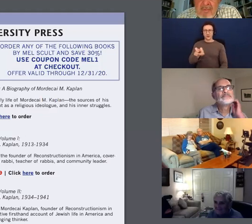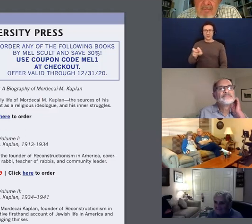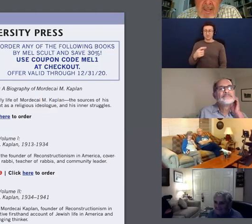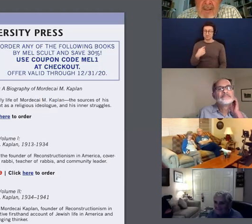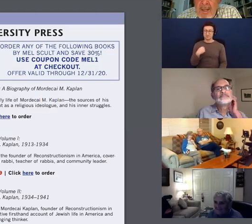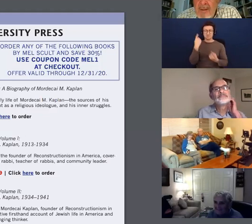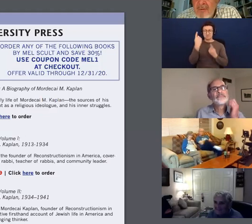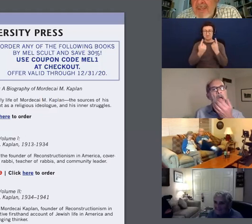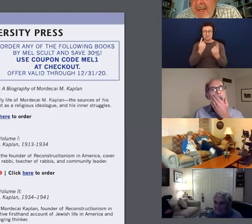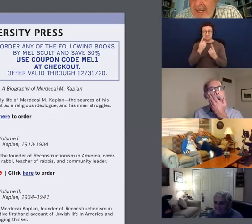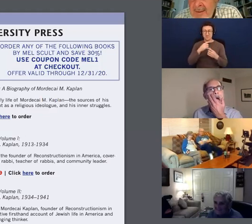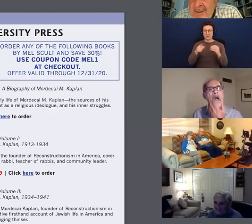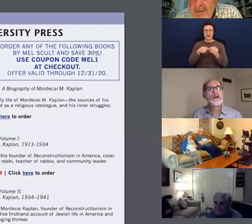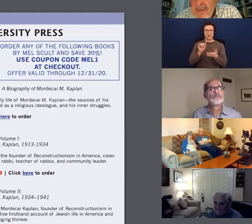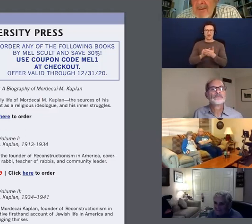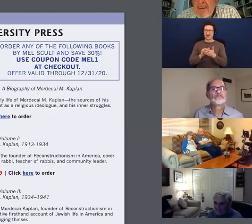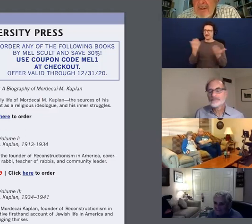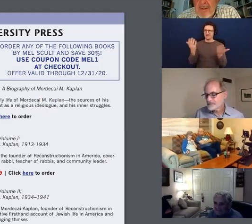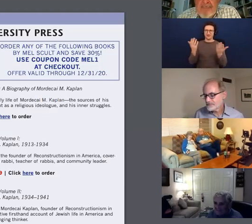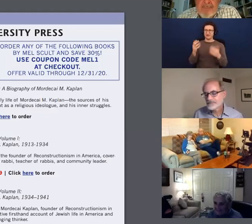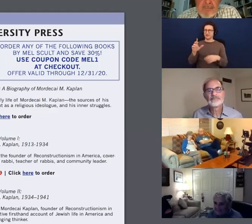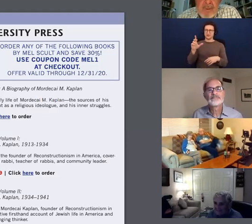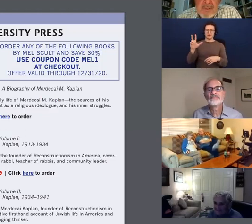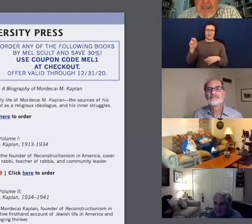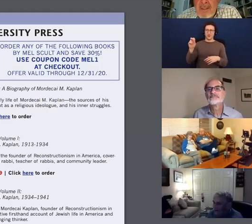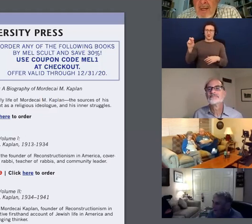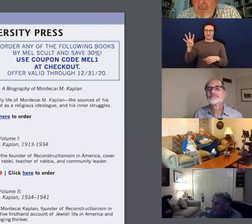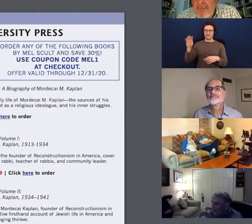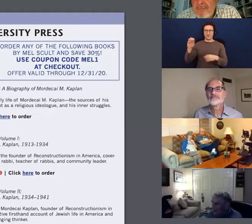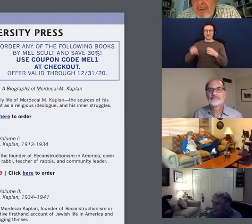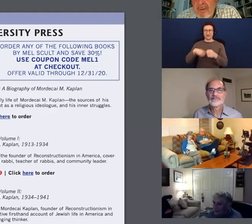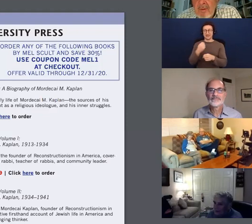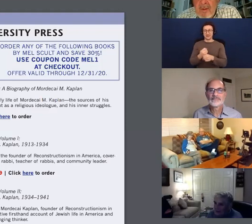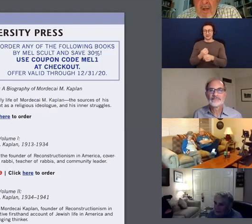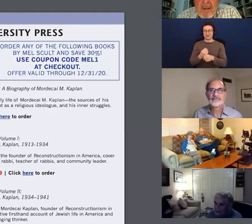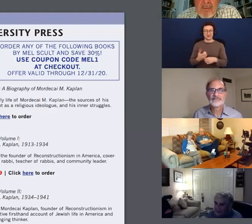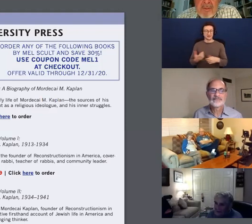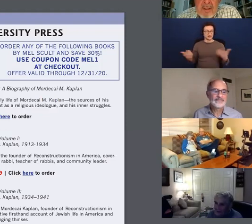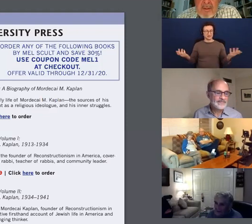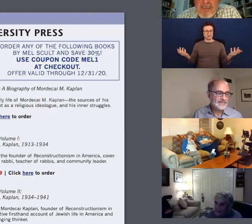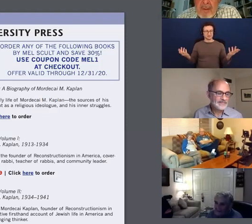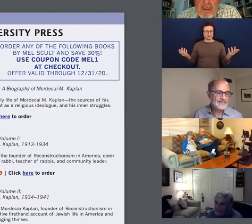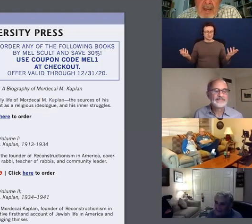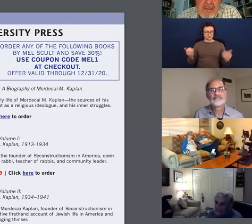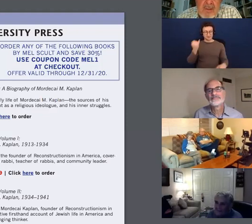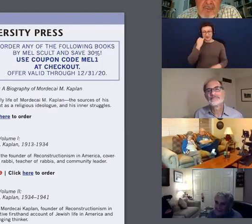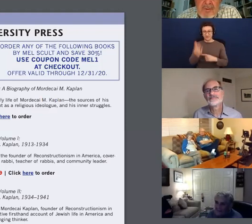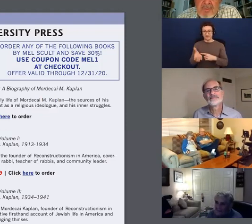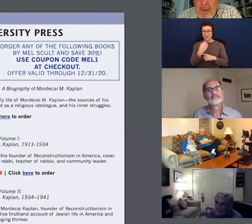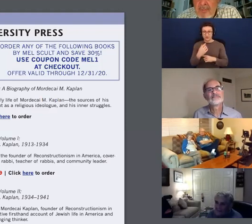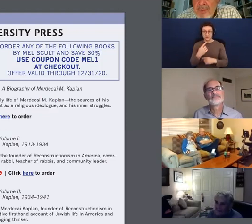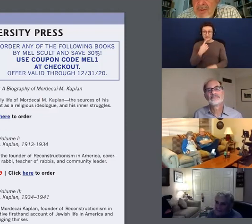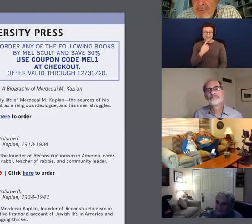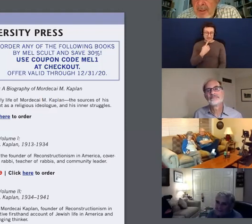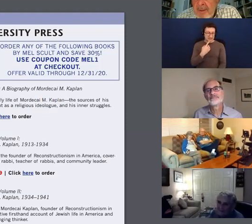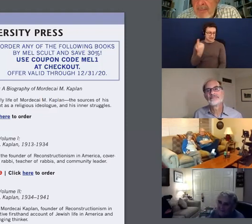for many for decades, but standing on one foot, I would say, as to the first